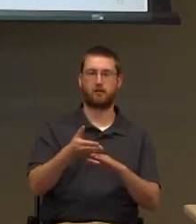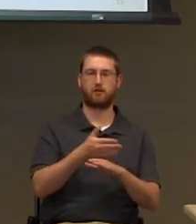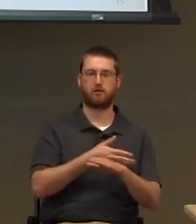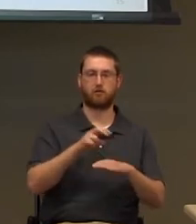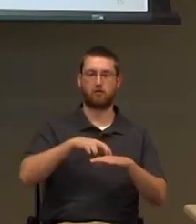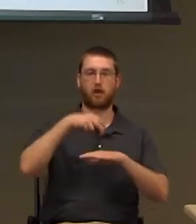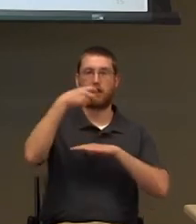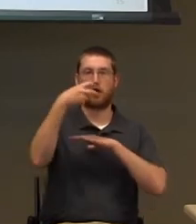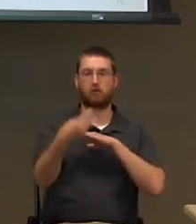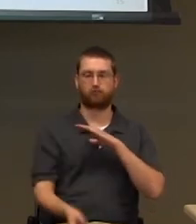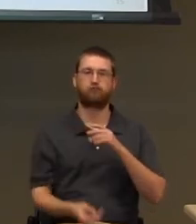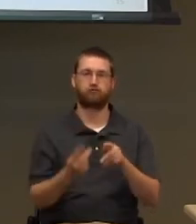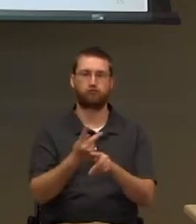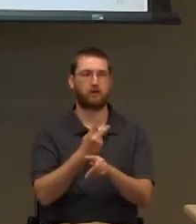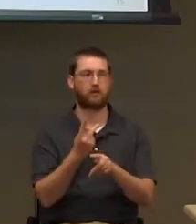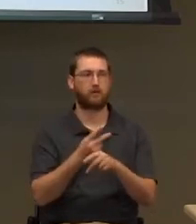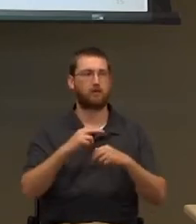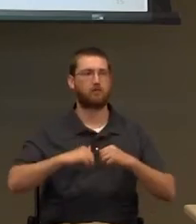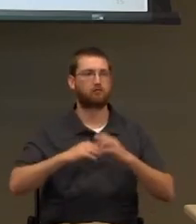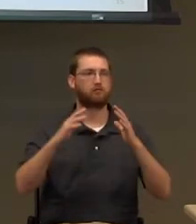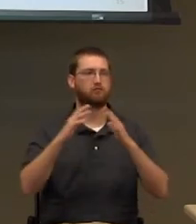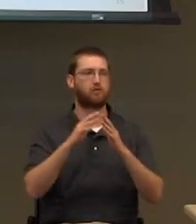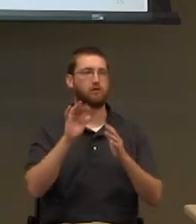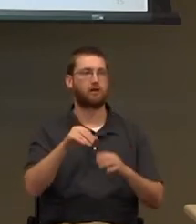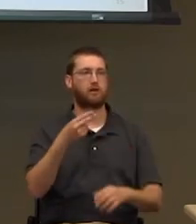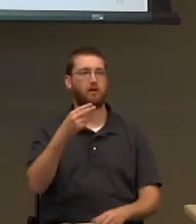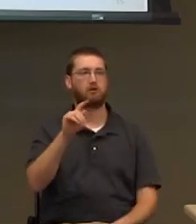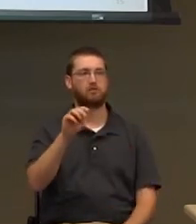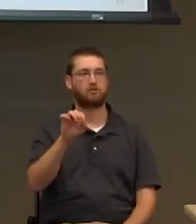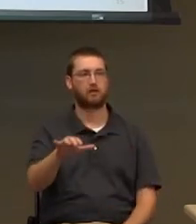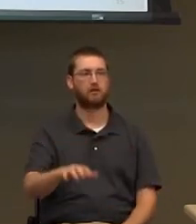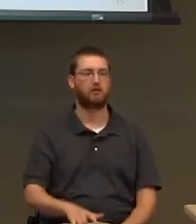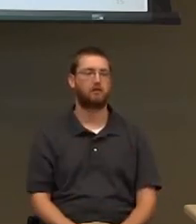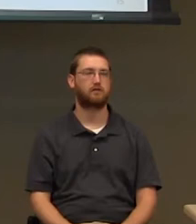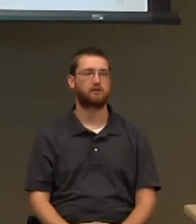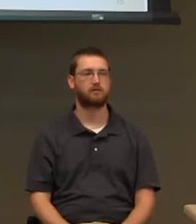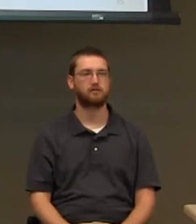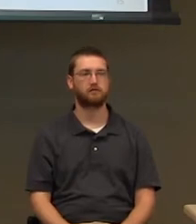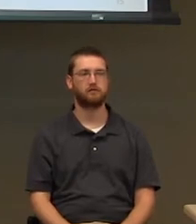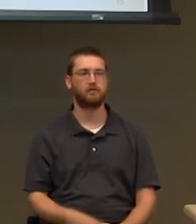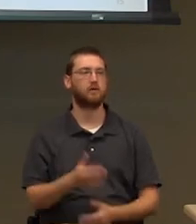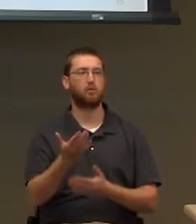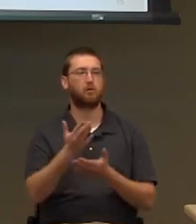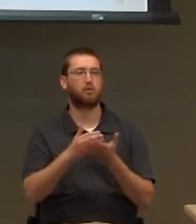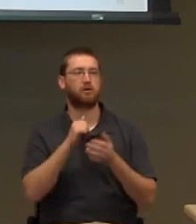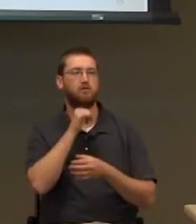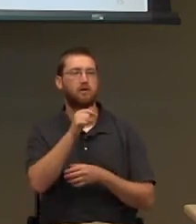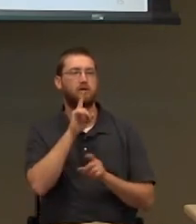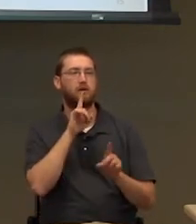will. Does that answer your question? Sure. Okay. What part am I not answering?